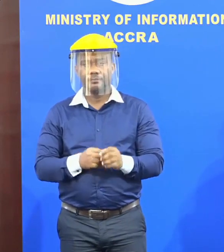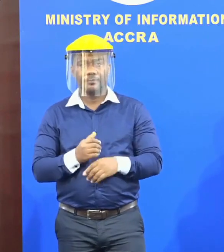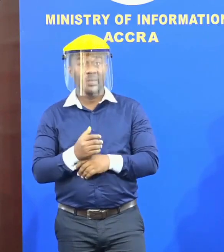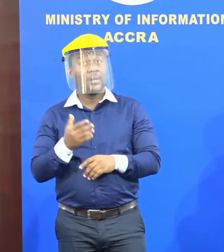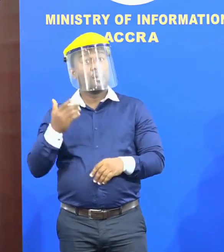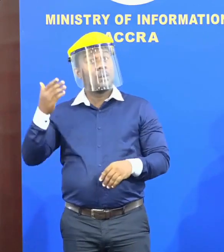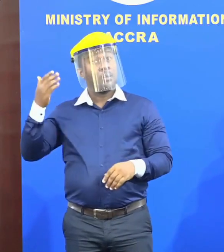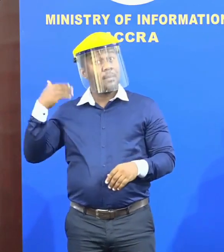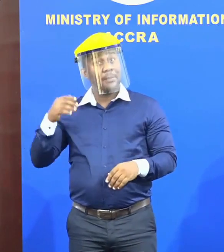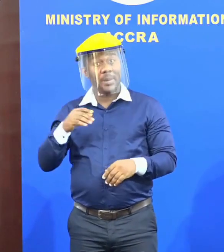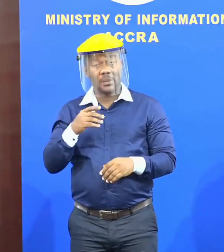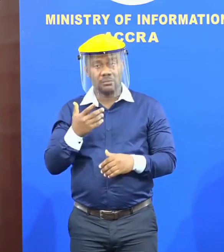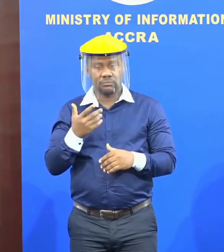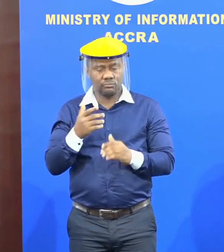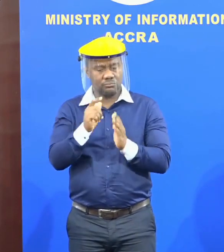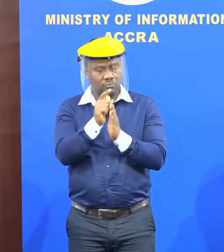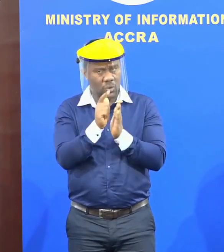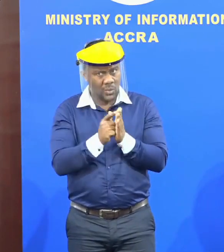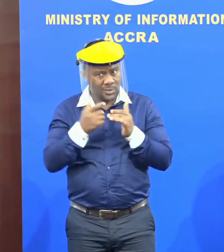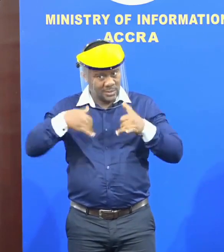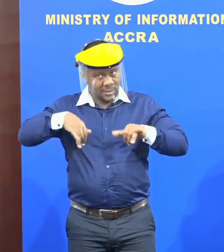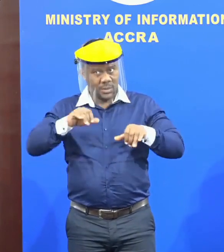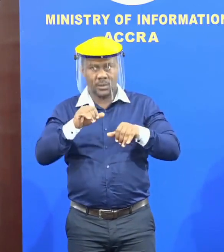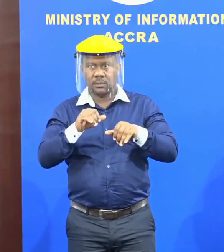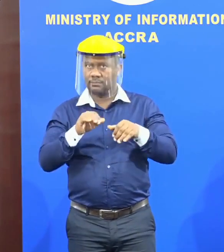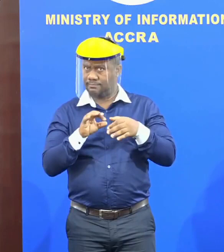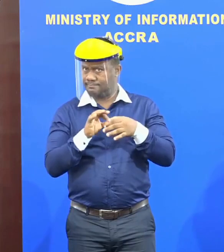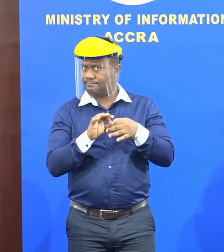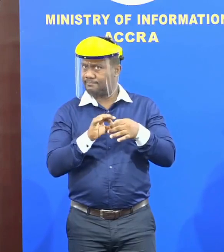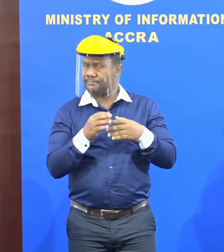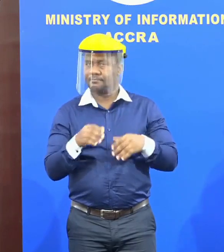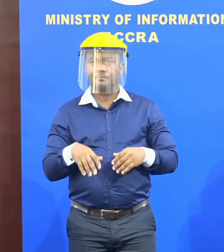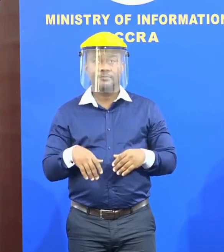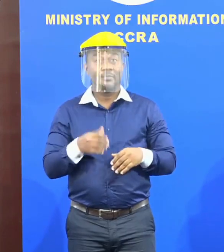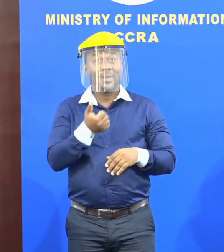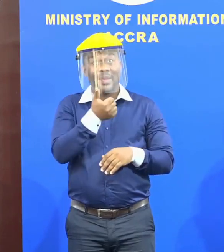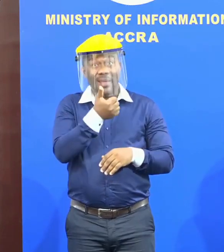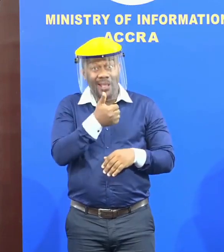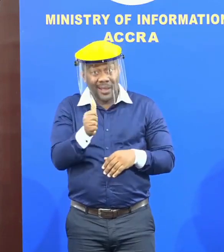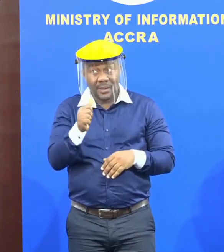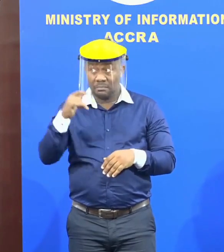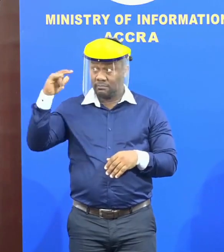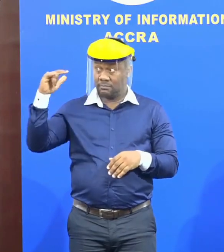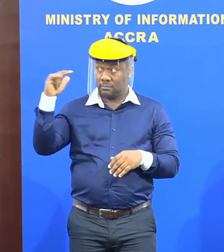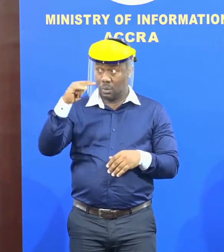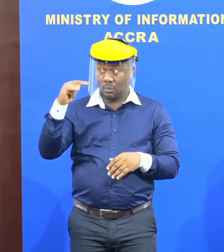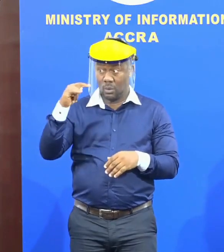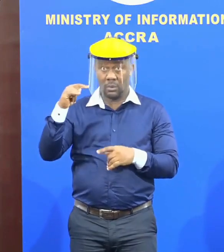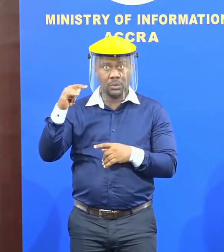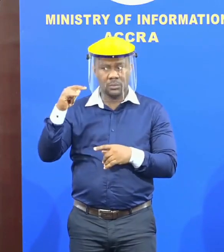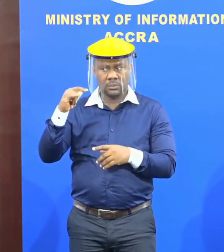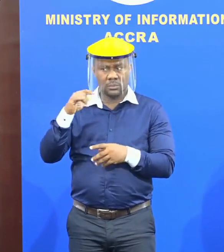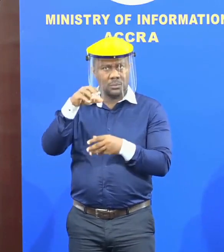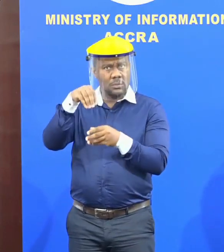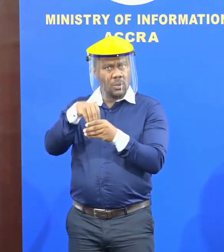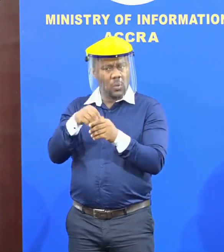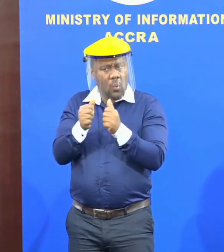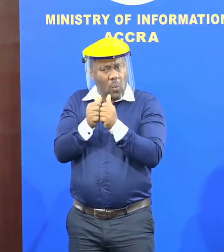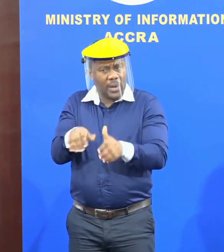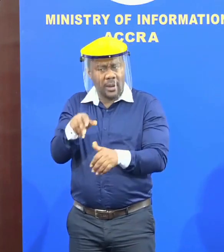apply except for the following amendments. Airlines who board passengers without